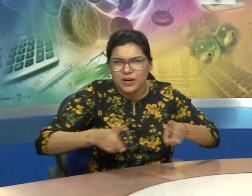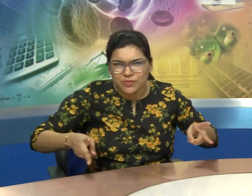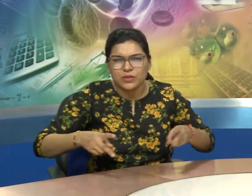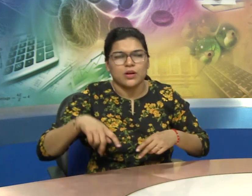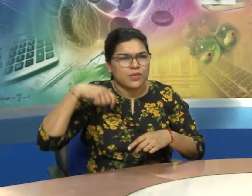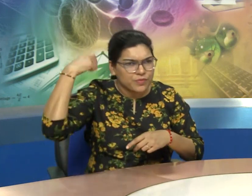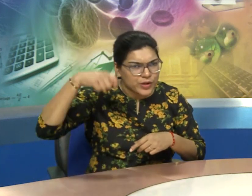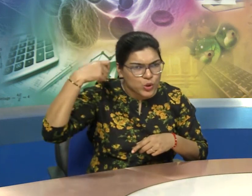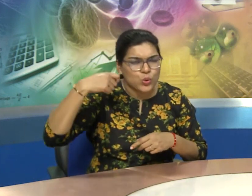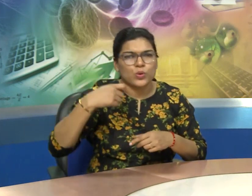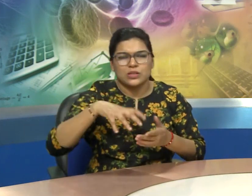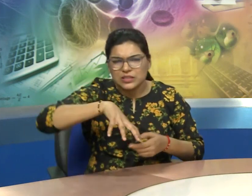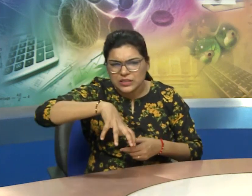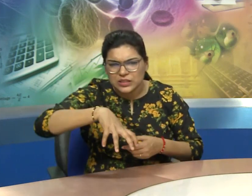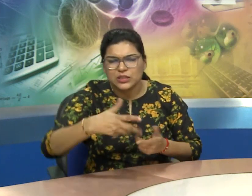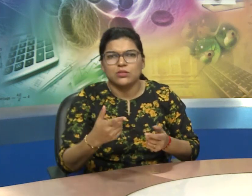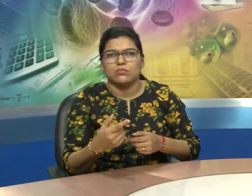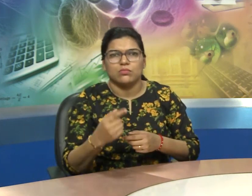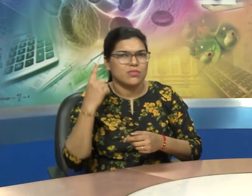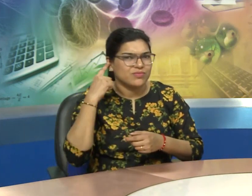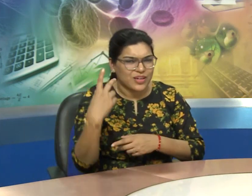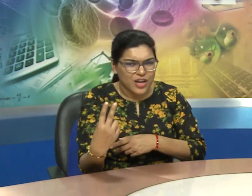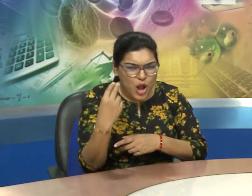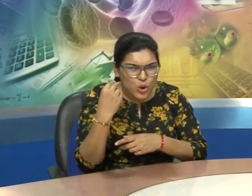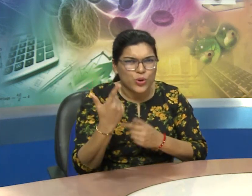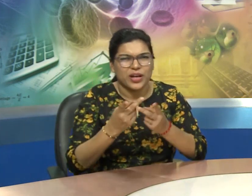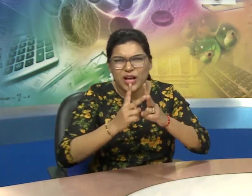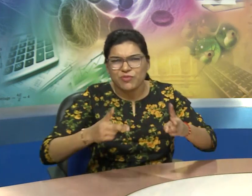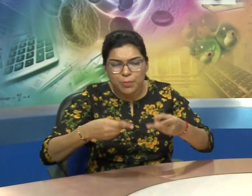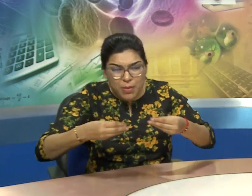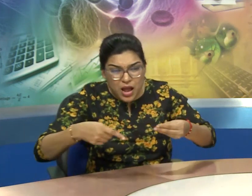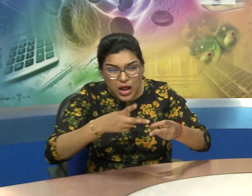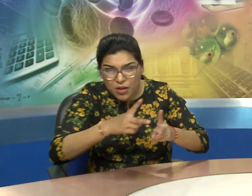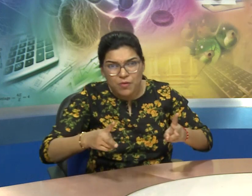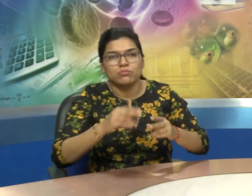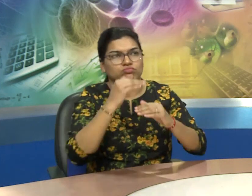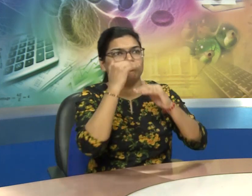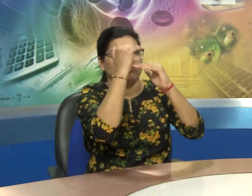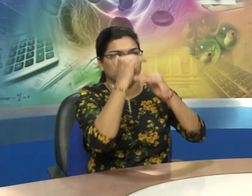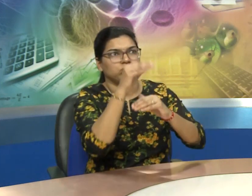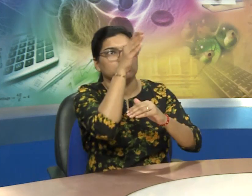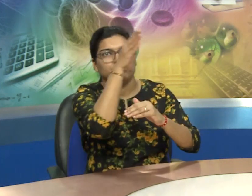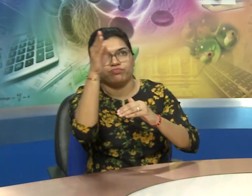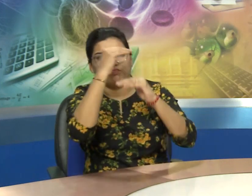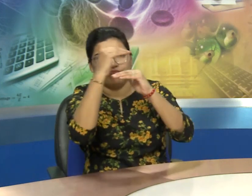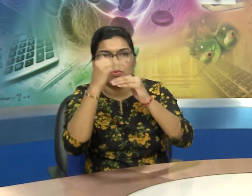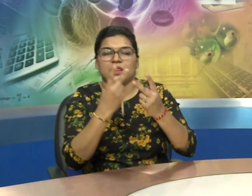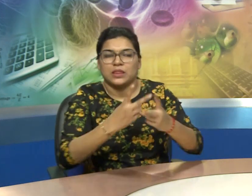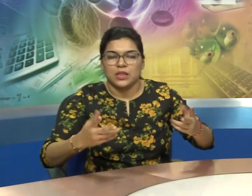third point explains that the National Library has all the facilities so that anyone can acquire other types of